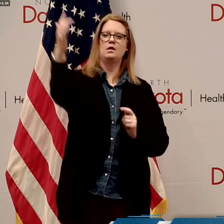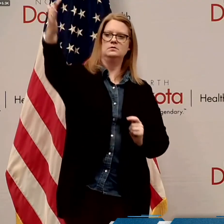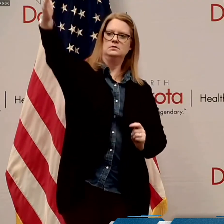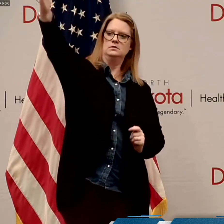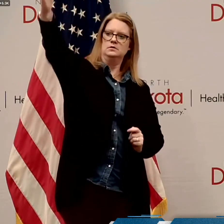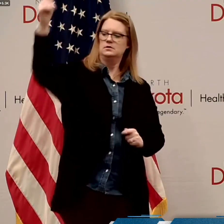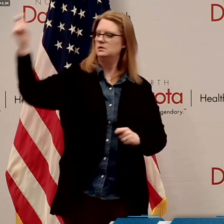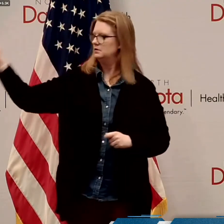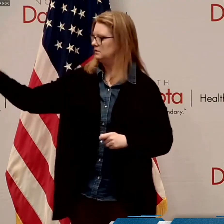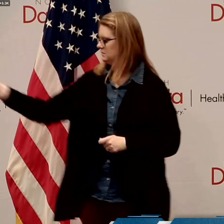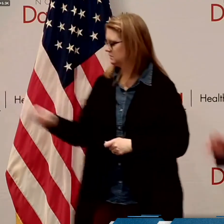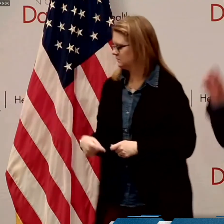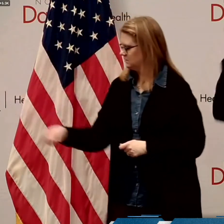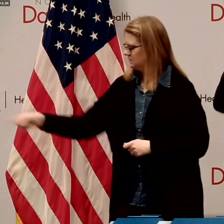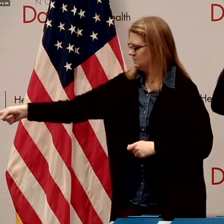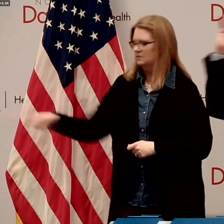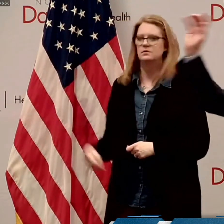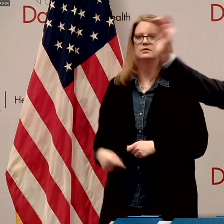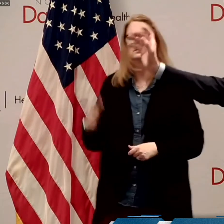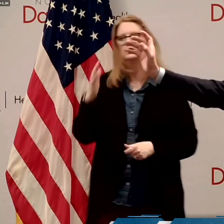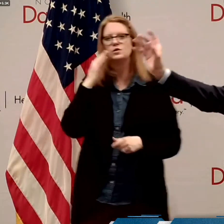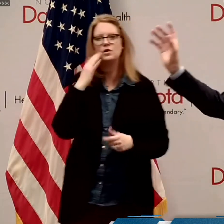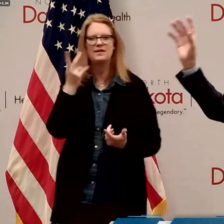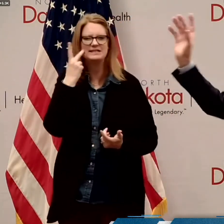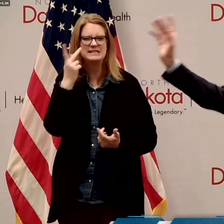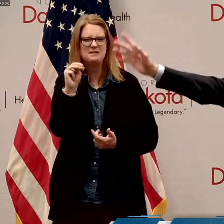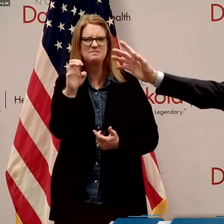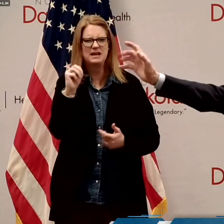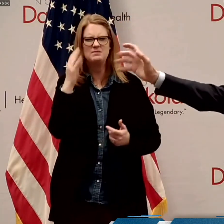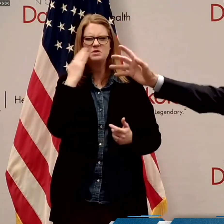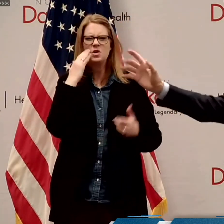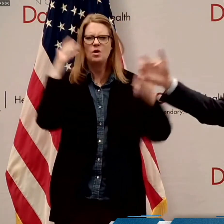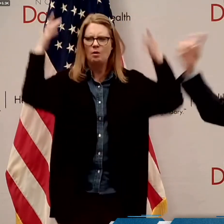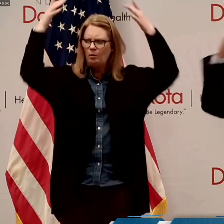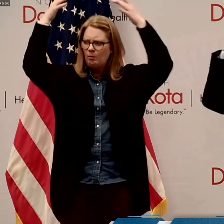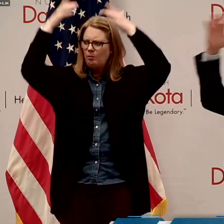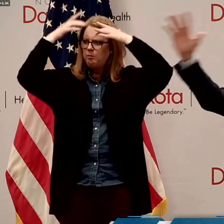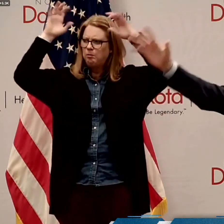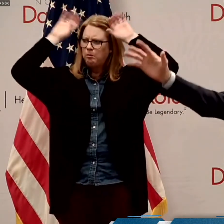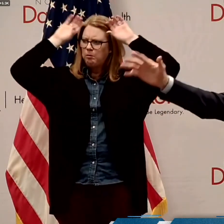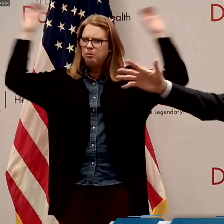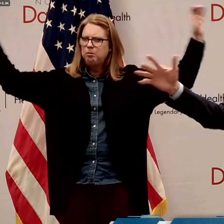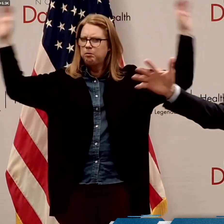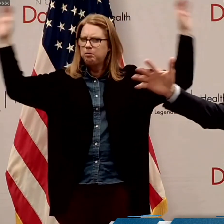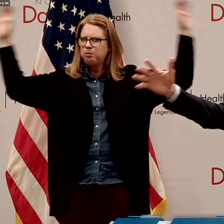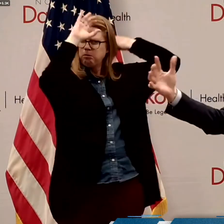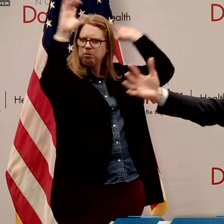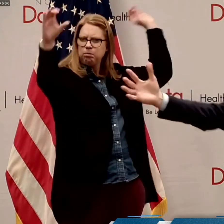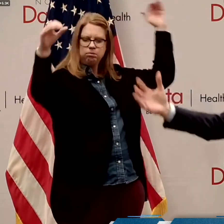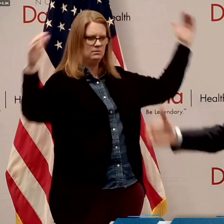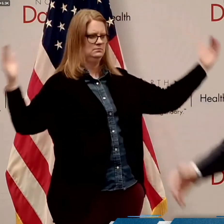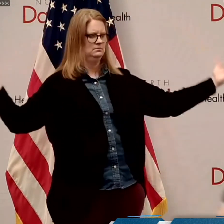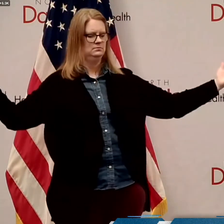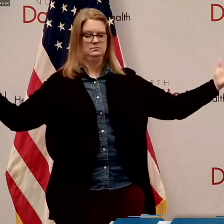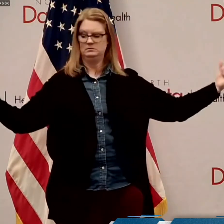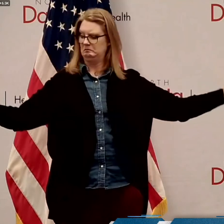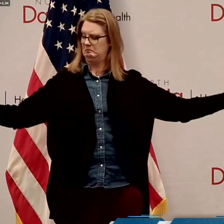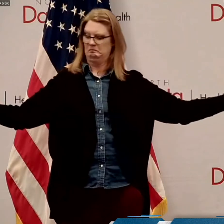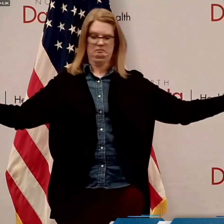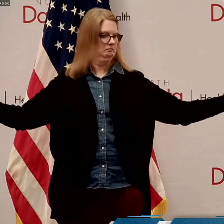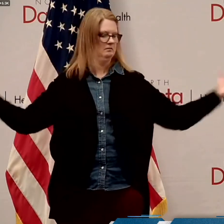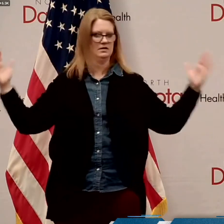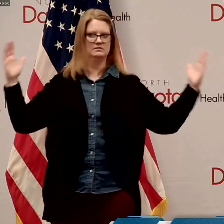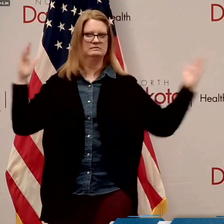memes online where people in the grocery stores are wearing like the foam floaties that stick out 6 feet like a hat, and then no one's supposed to come within that range of